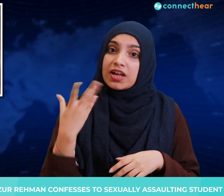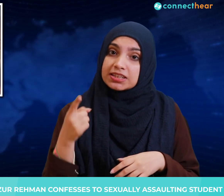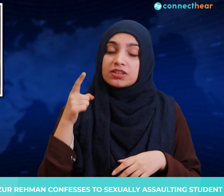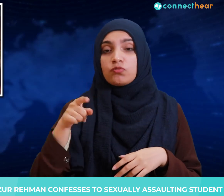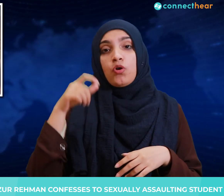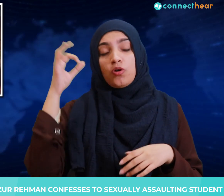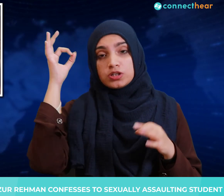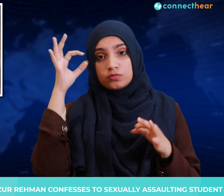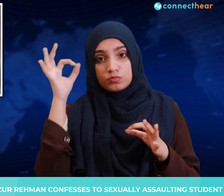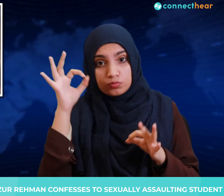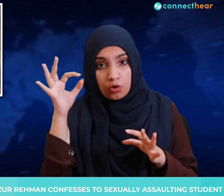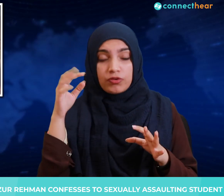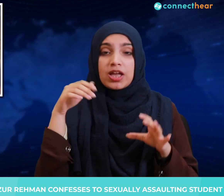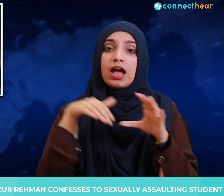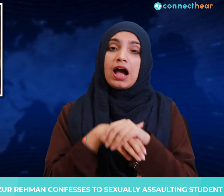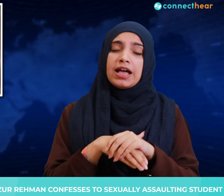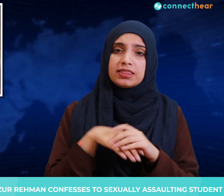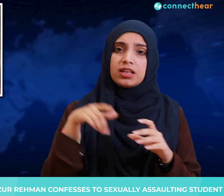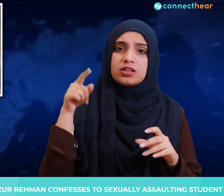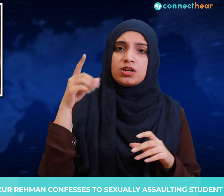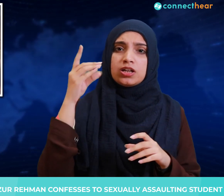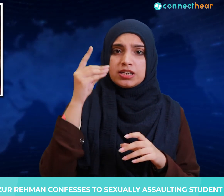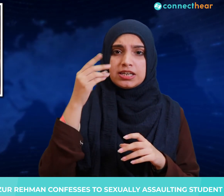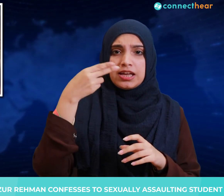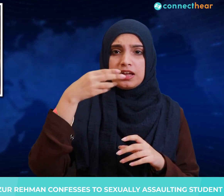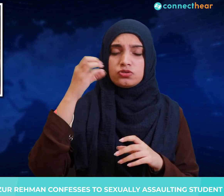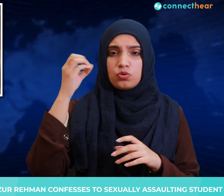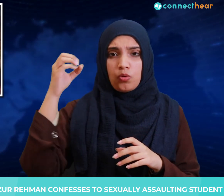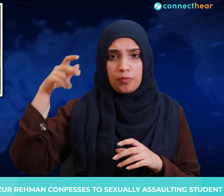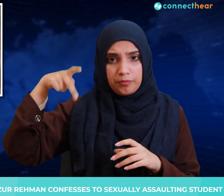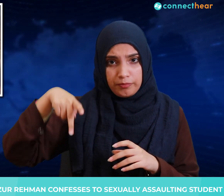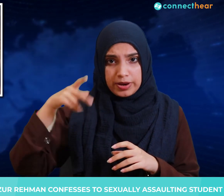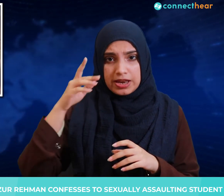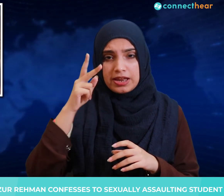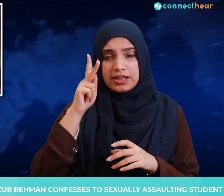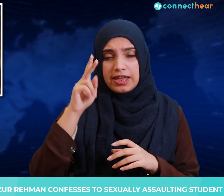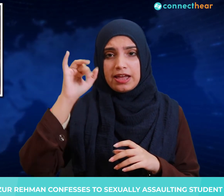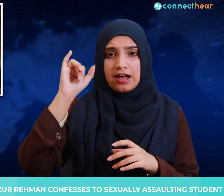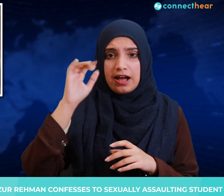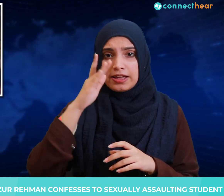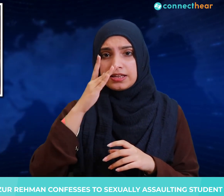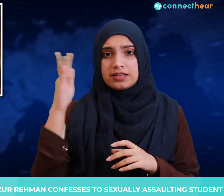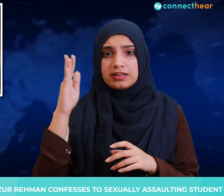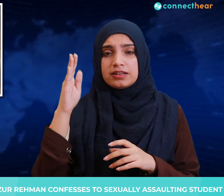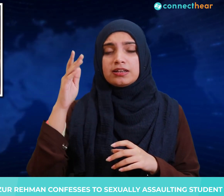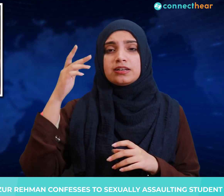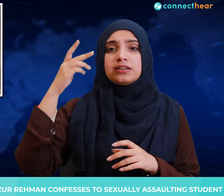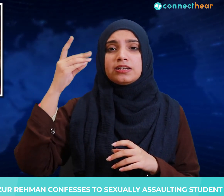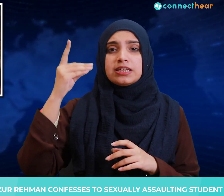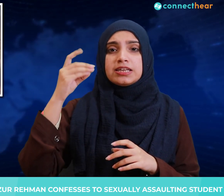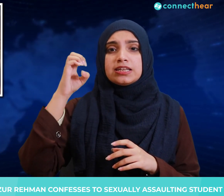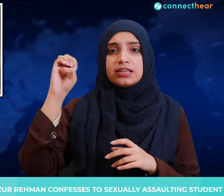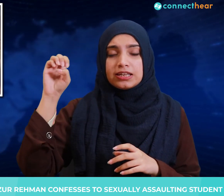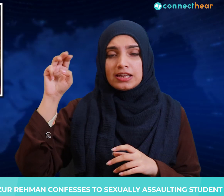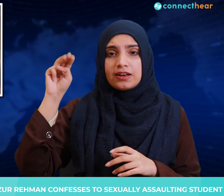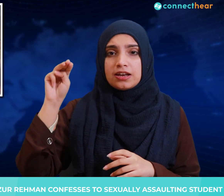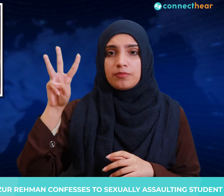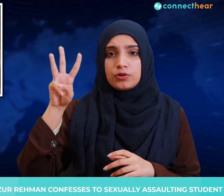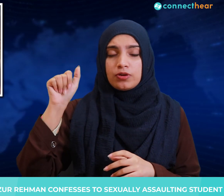suggests, there is no reason for a soldier to die on either side of the border. Moreover, that human rights should be